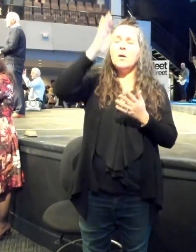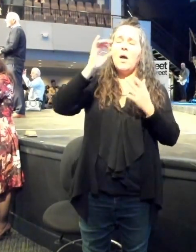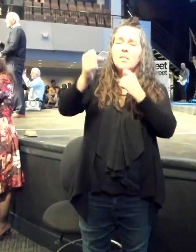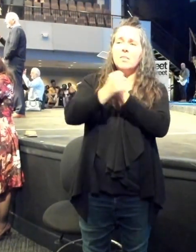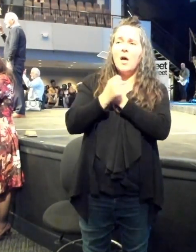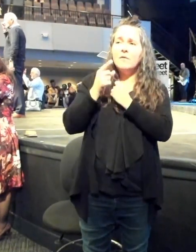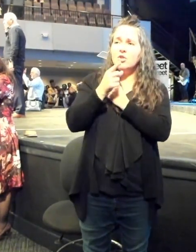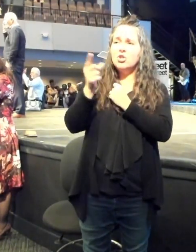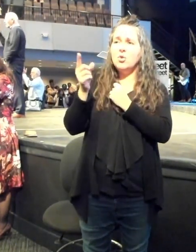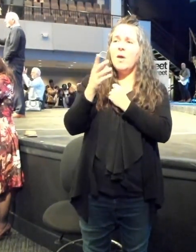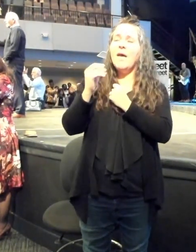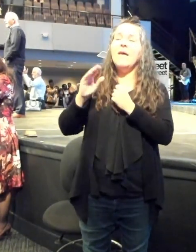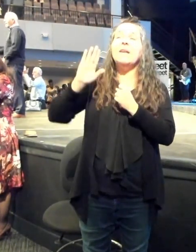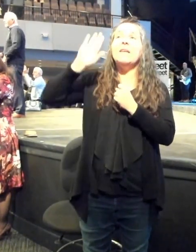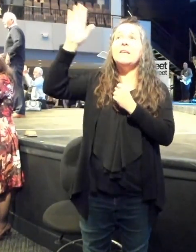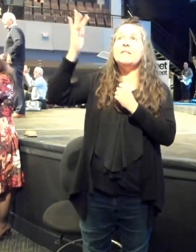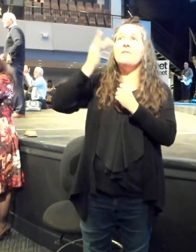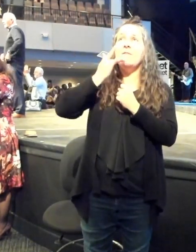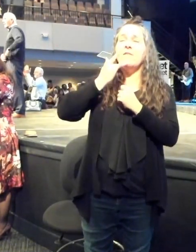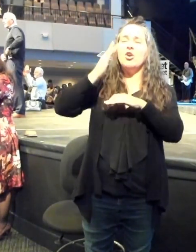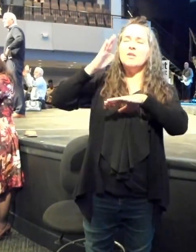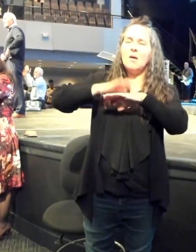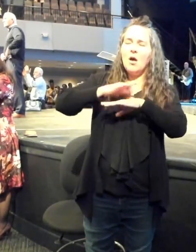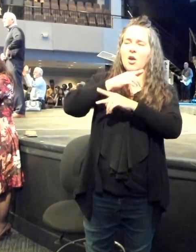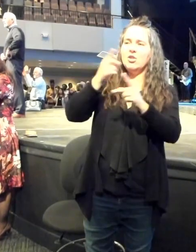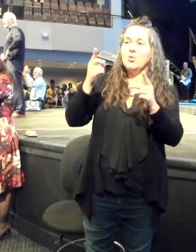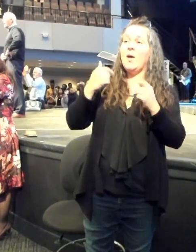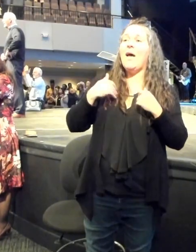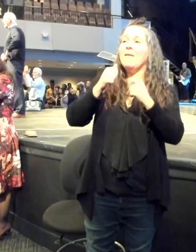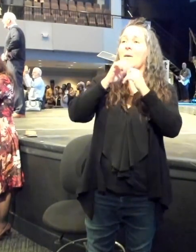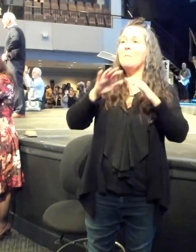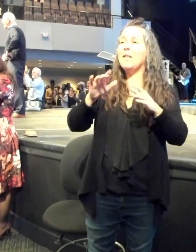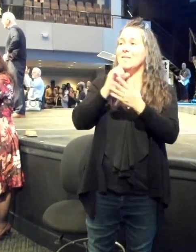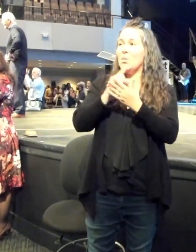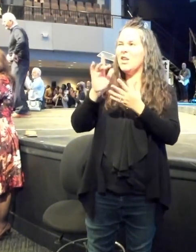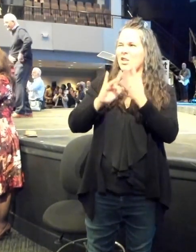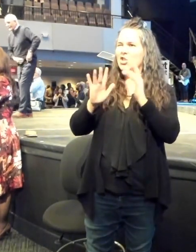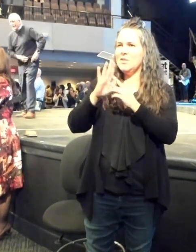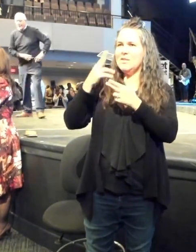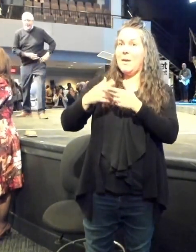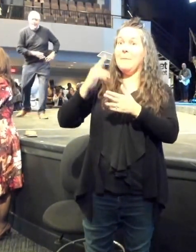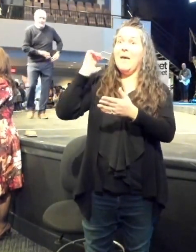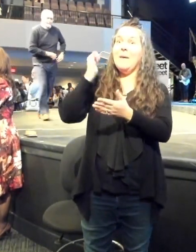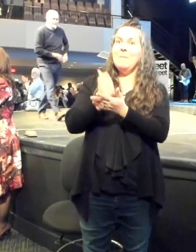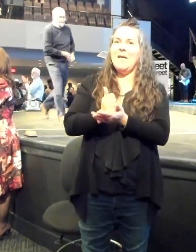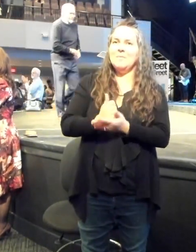His favor rests upon you. Have a blessed week in Jesus' name. Amen.